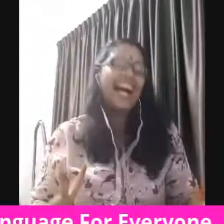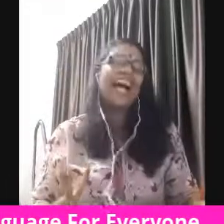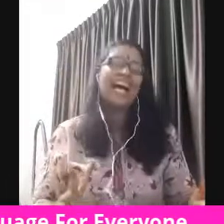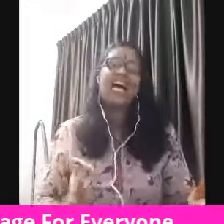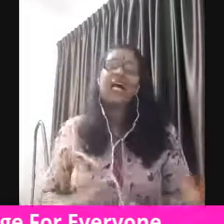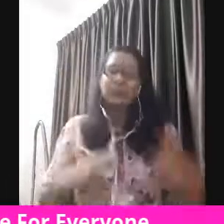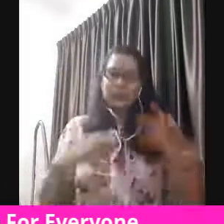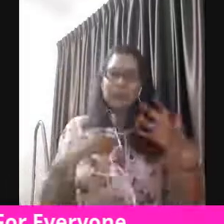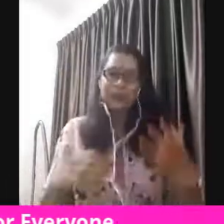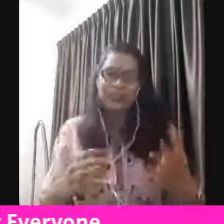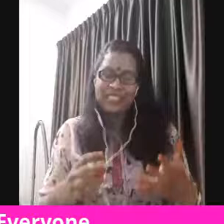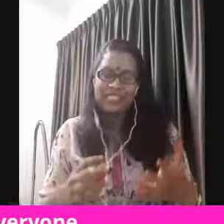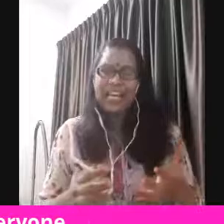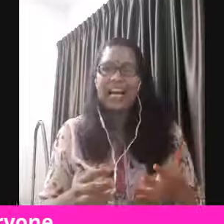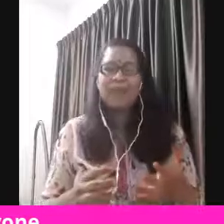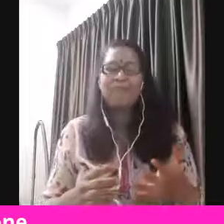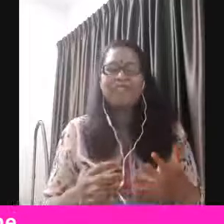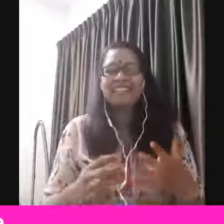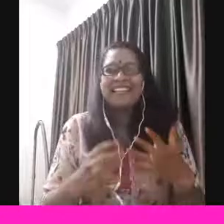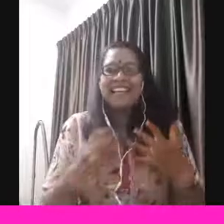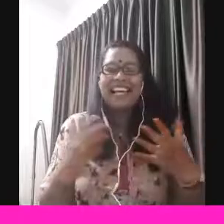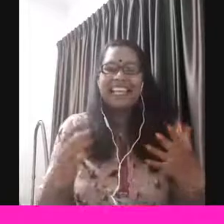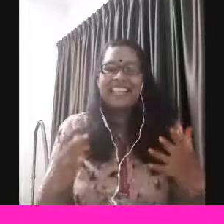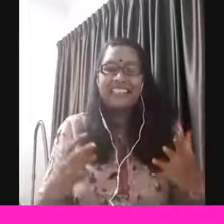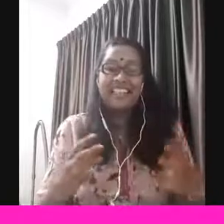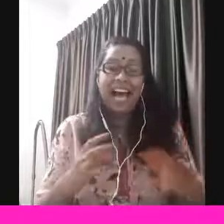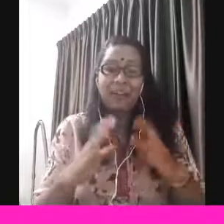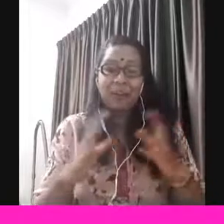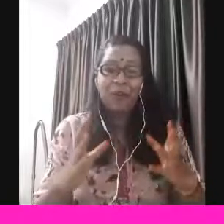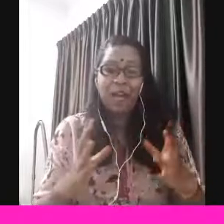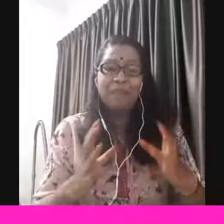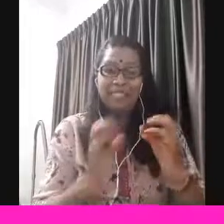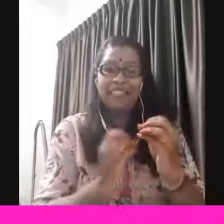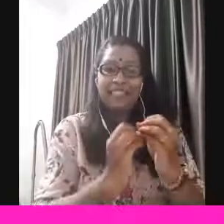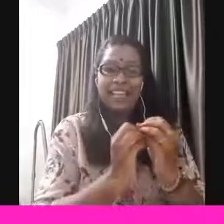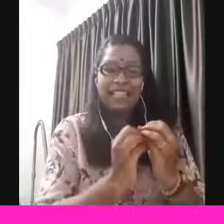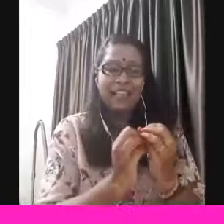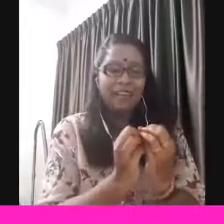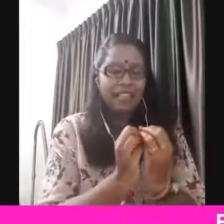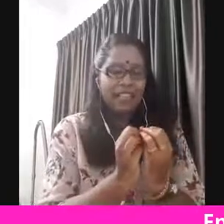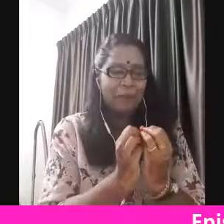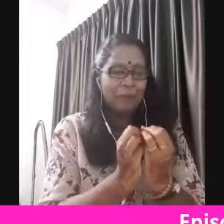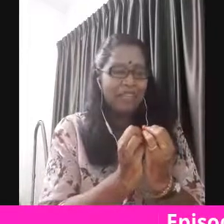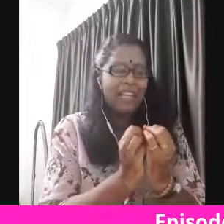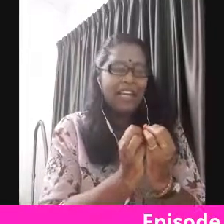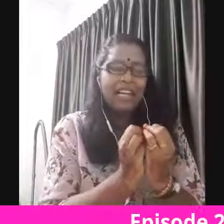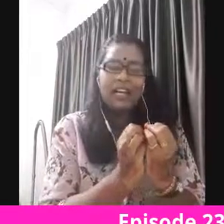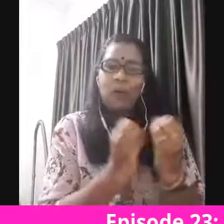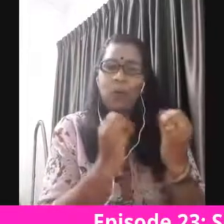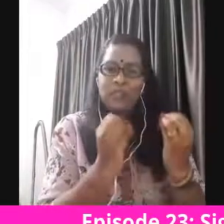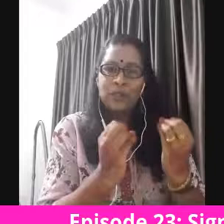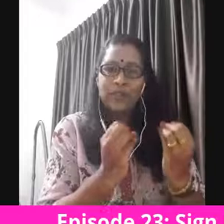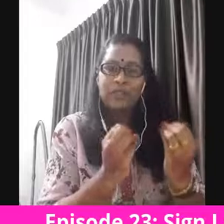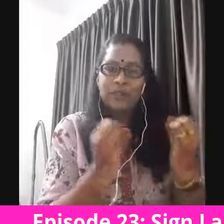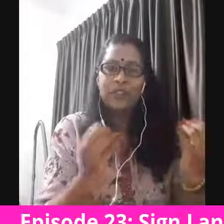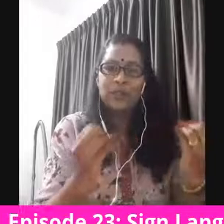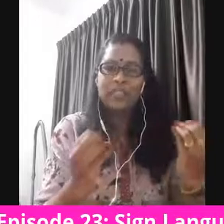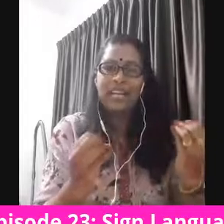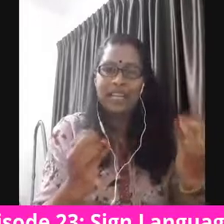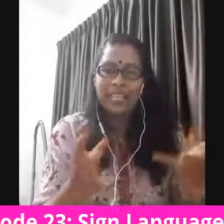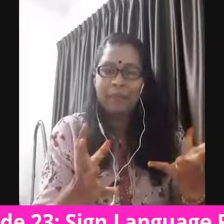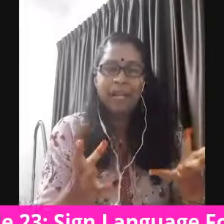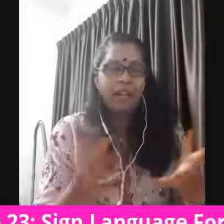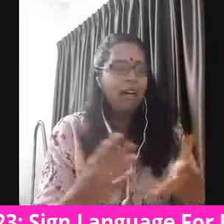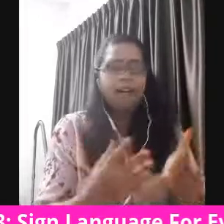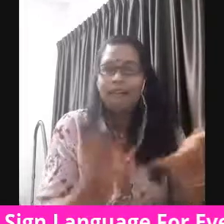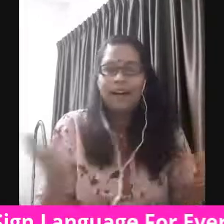BV. So students, B. I don't know why, but they got one student will choose